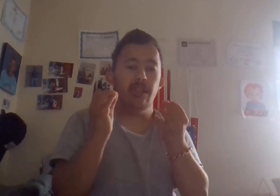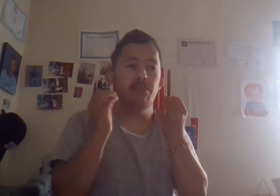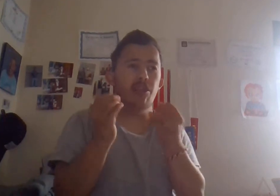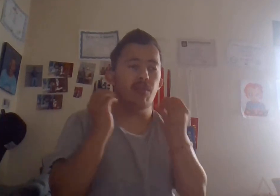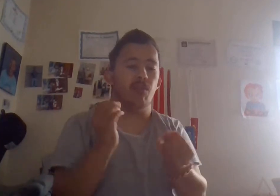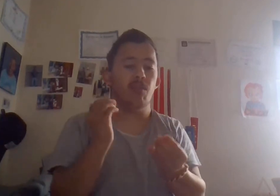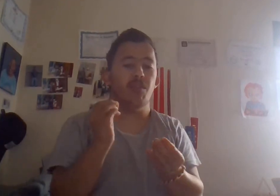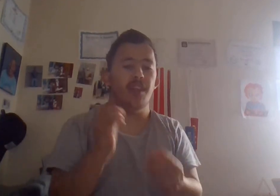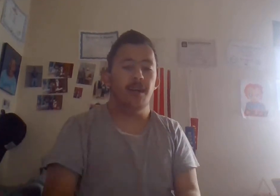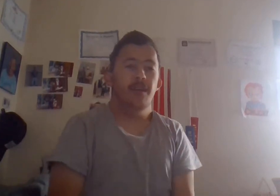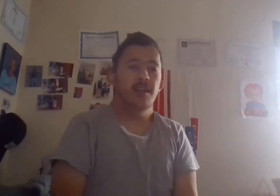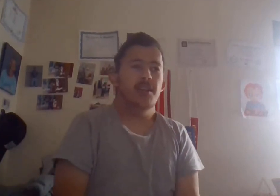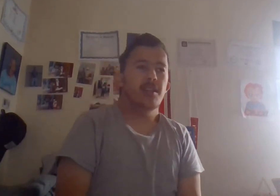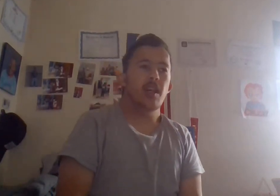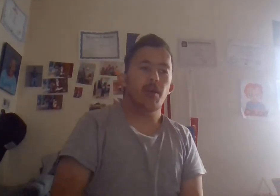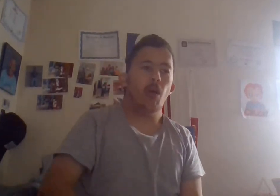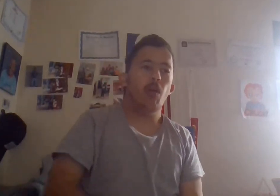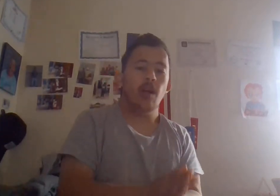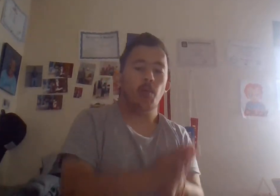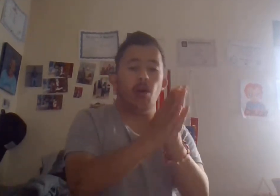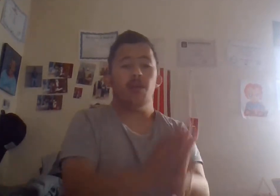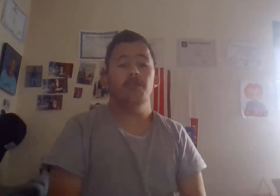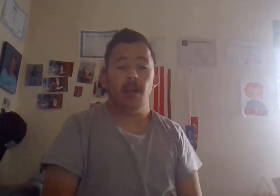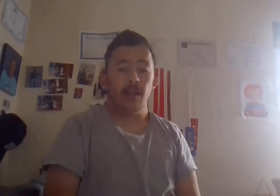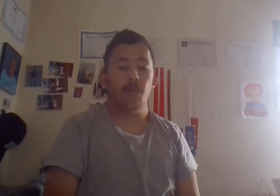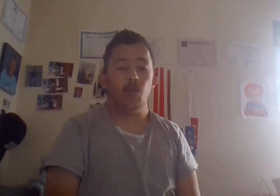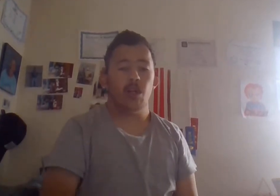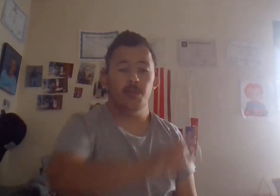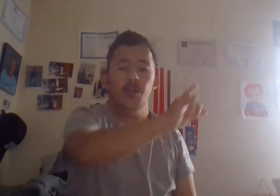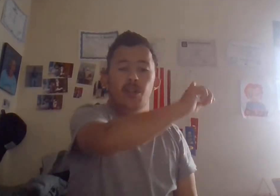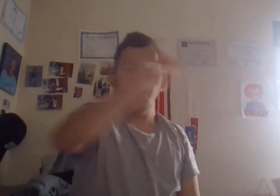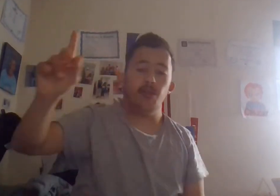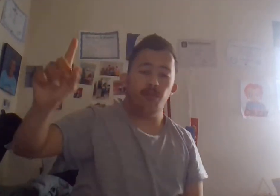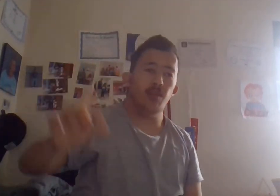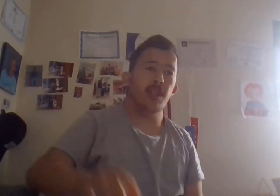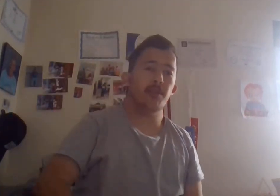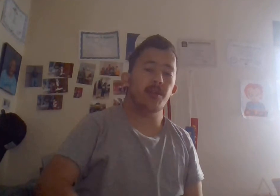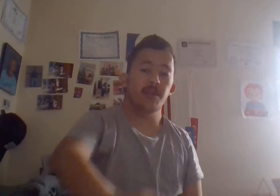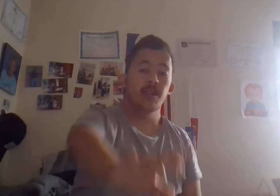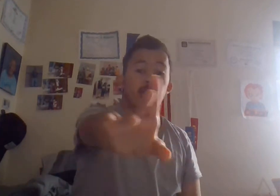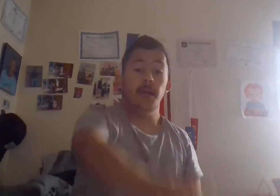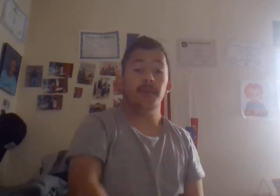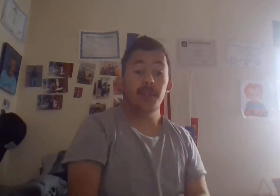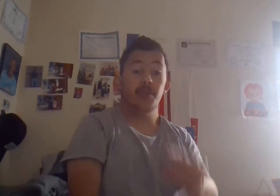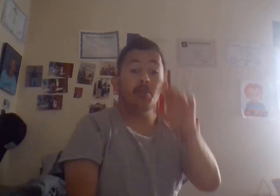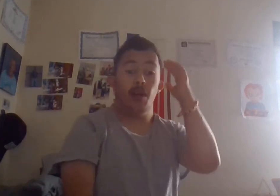TV show for a long time. Oh, you're walking to my life, walking to the first episode of season 1.